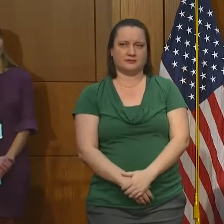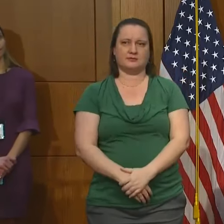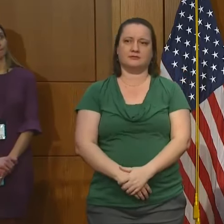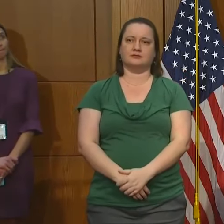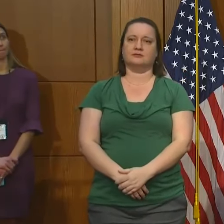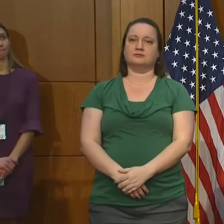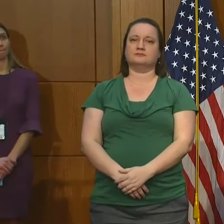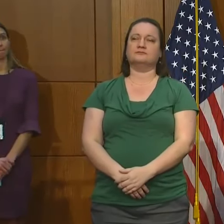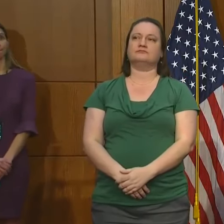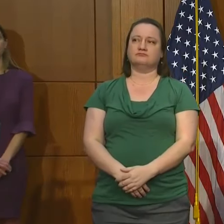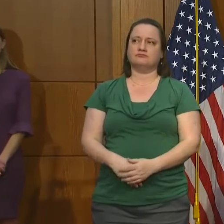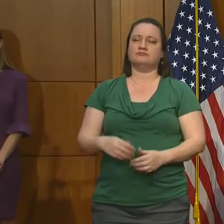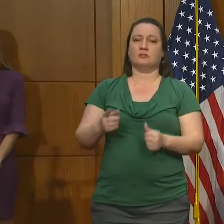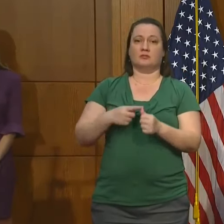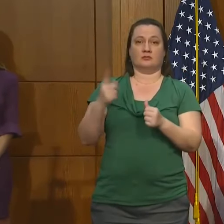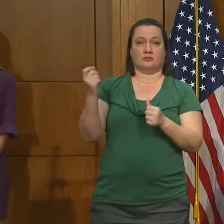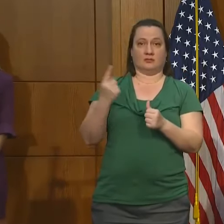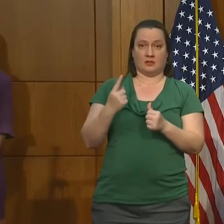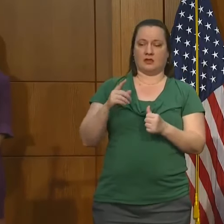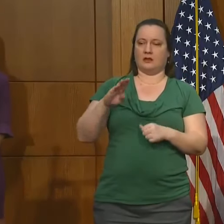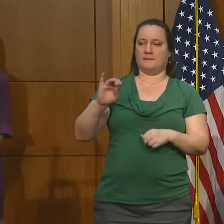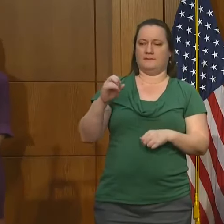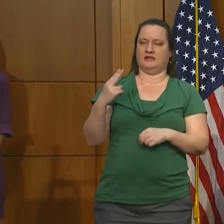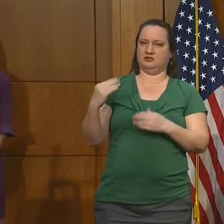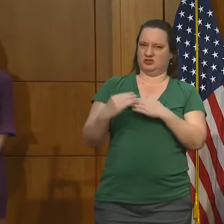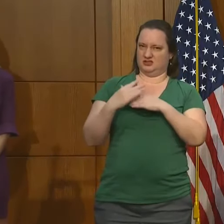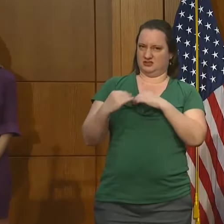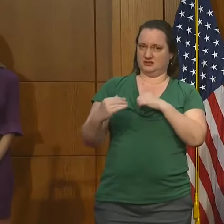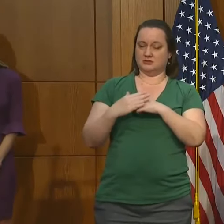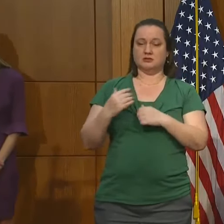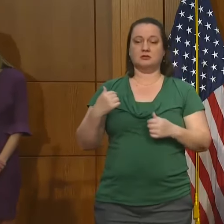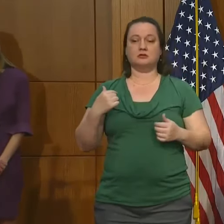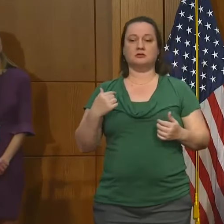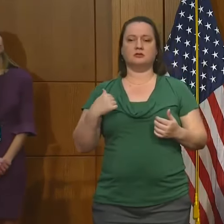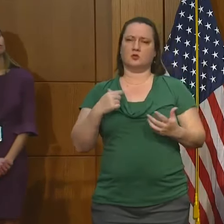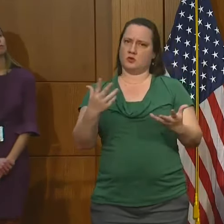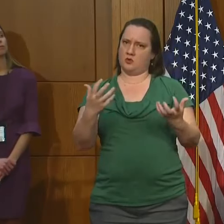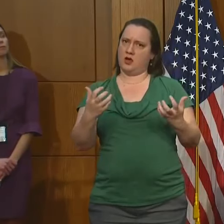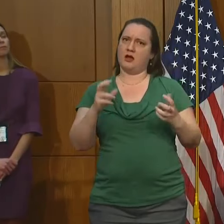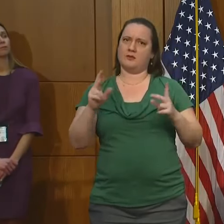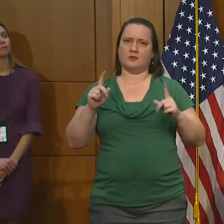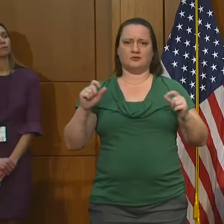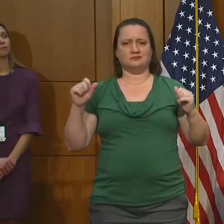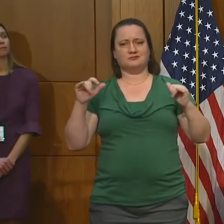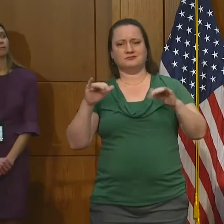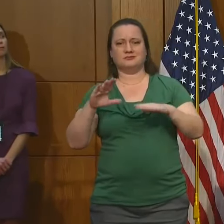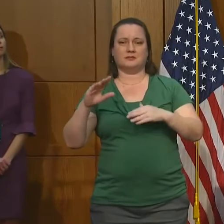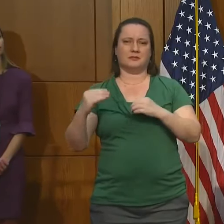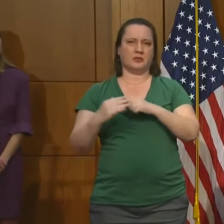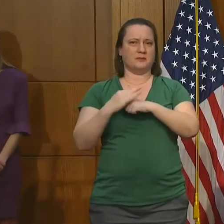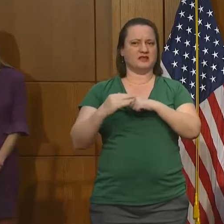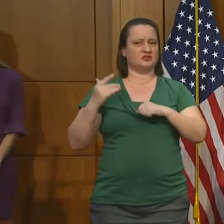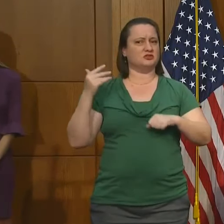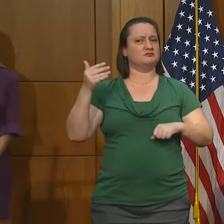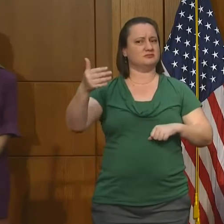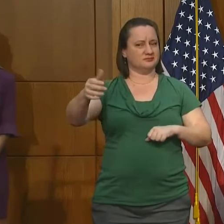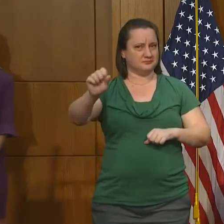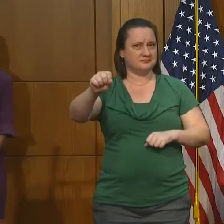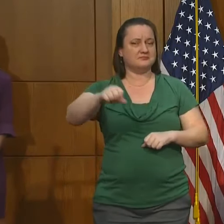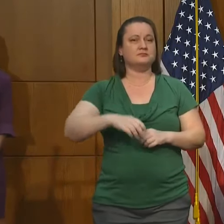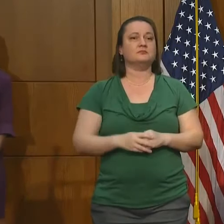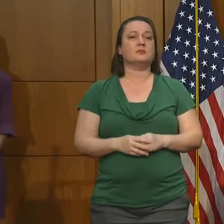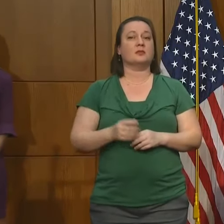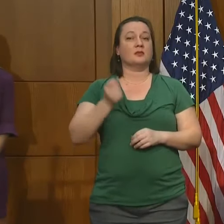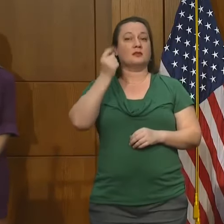all, we want people to be able to return to our beaches. I think everybody has to realize that we